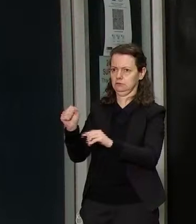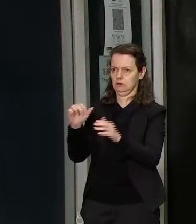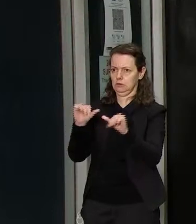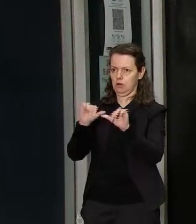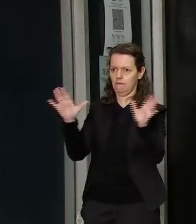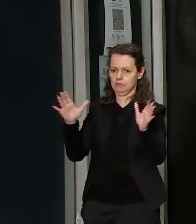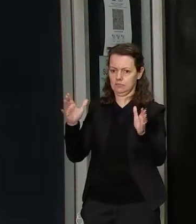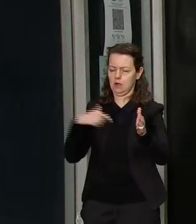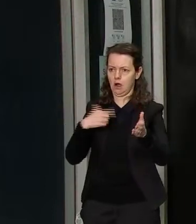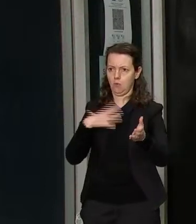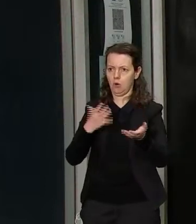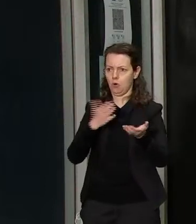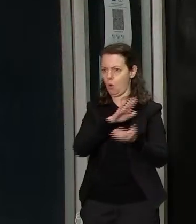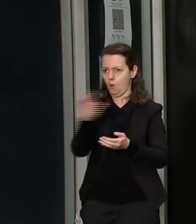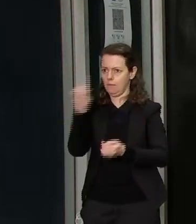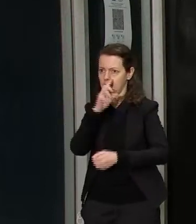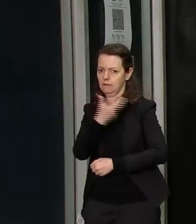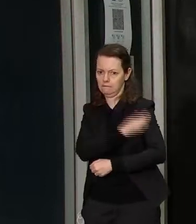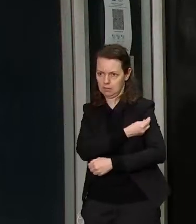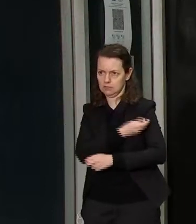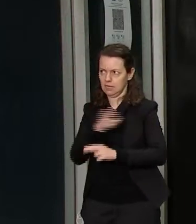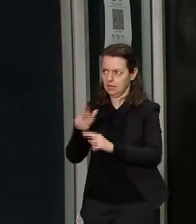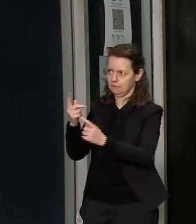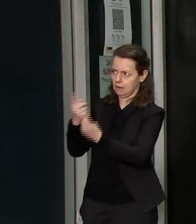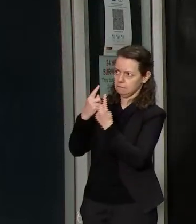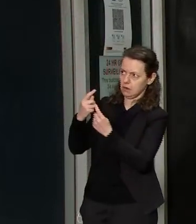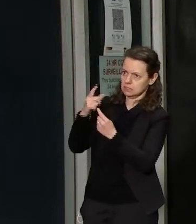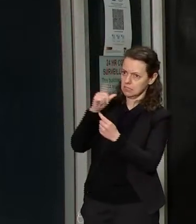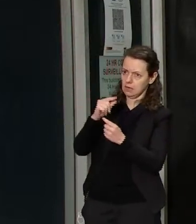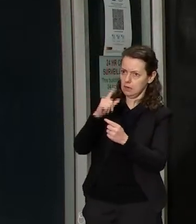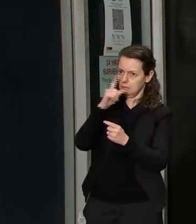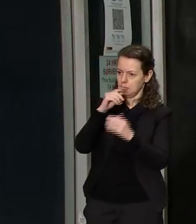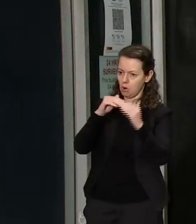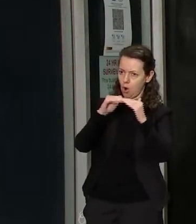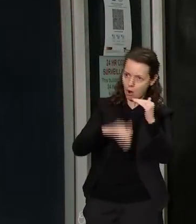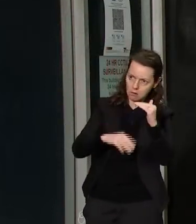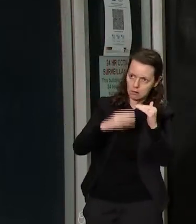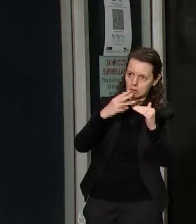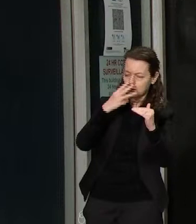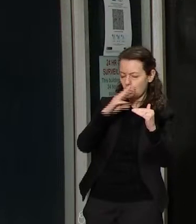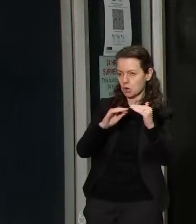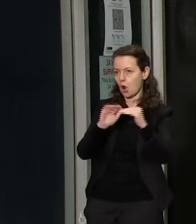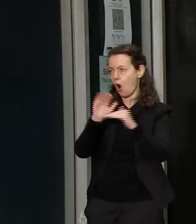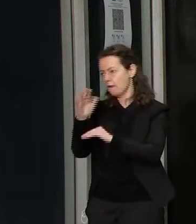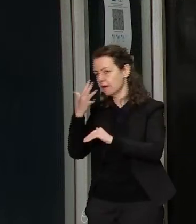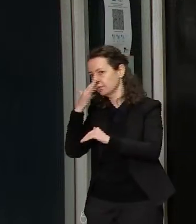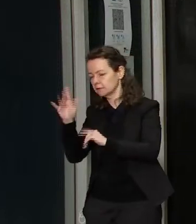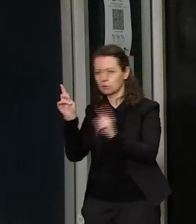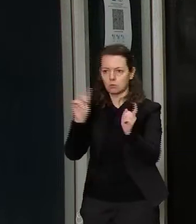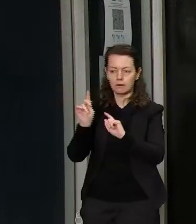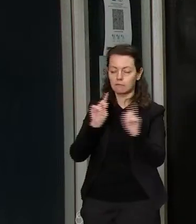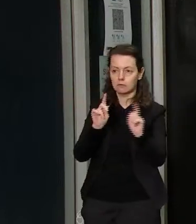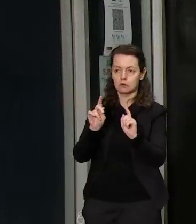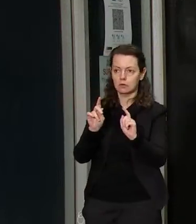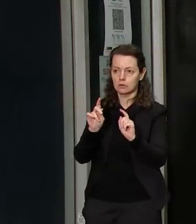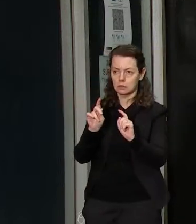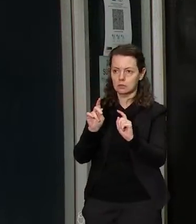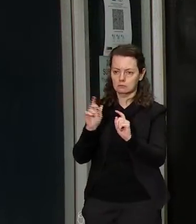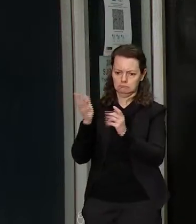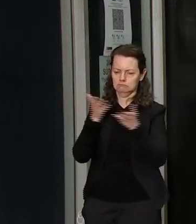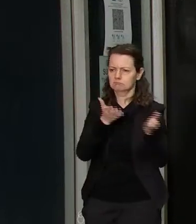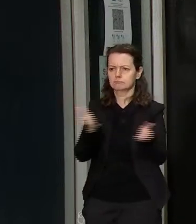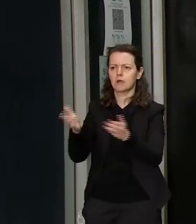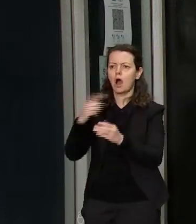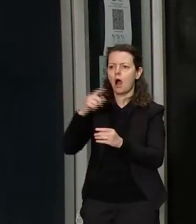the experts in that area. It would probably make a difference for some people. I know that vaccine hesitancy has been greater for